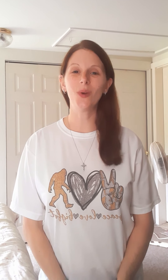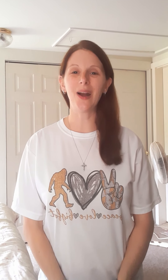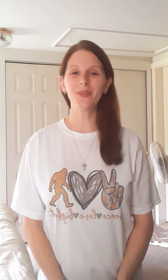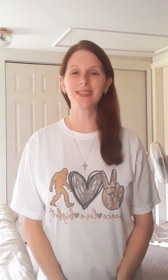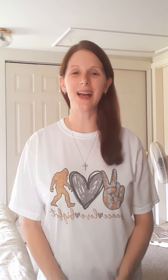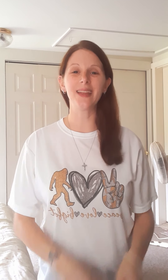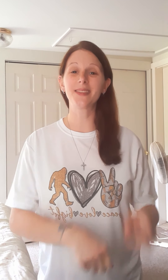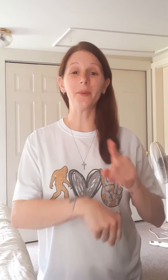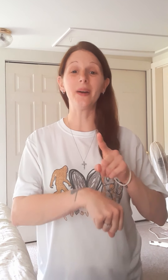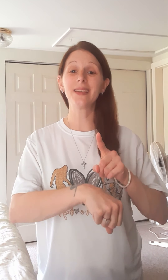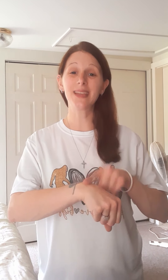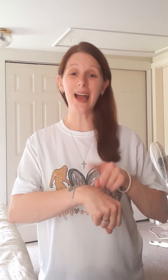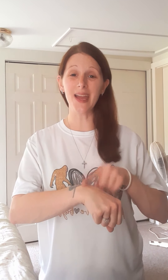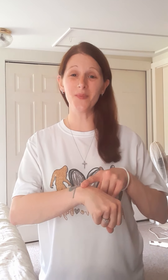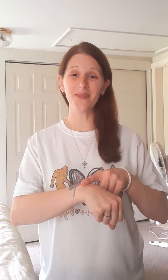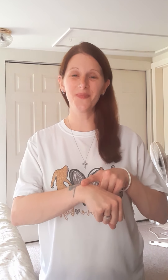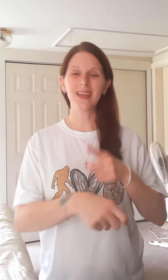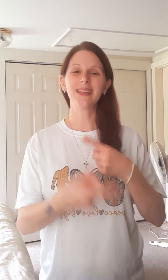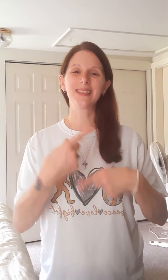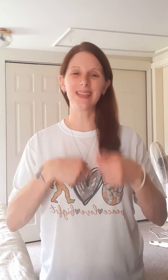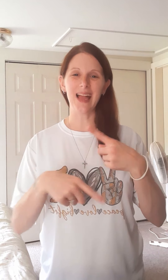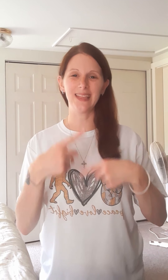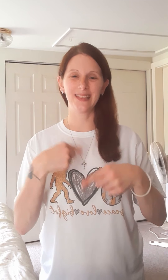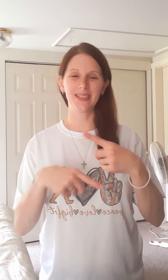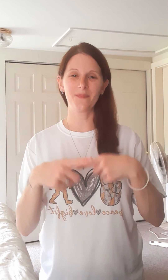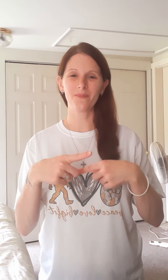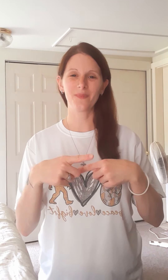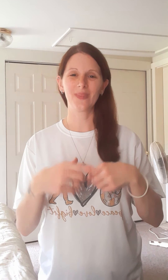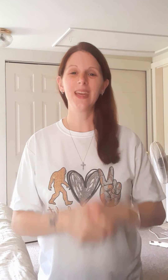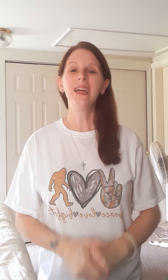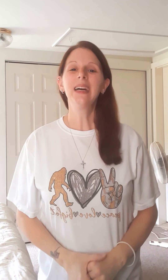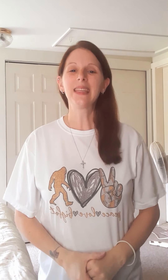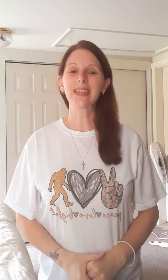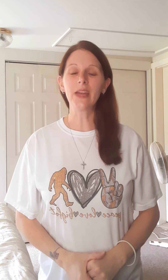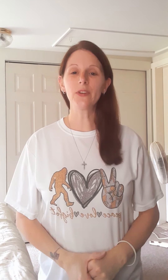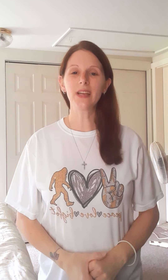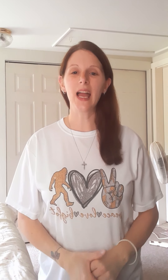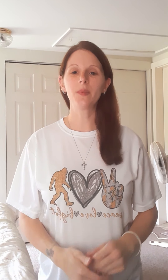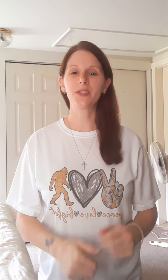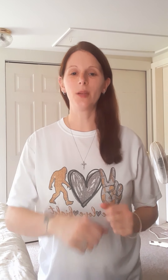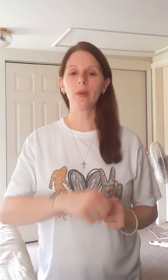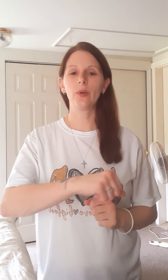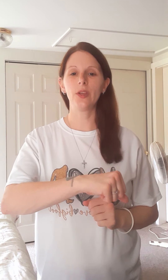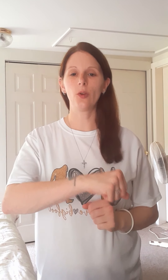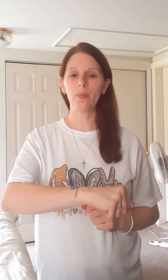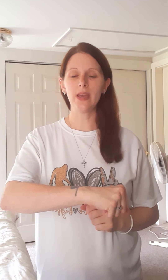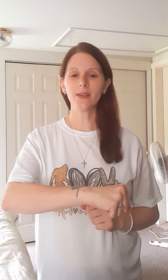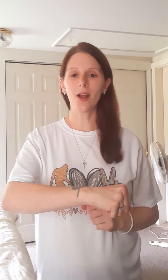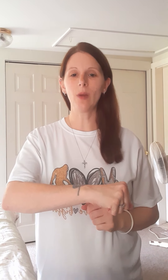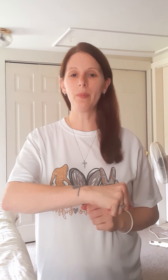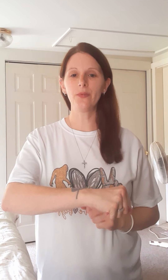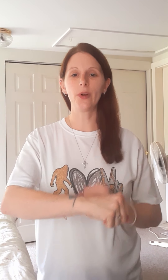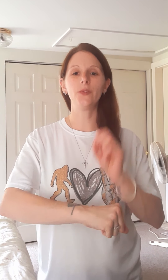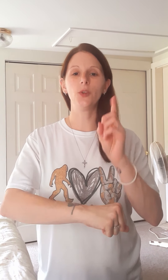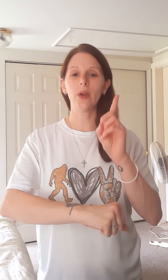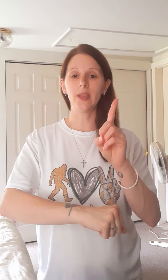how to sign some time signs. The sign for time is done by putting your base arm up in front of you and the